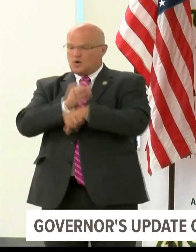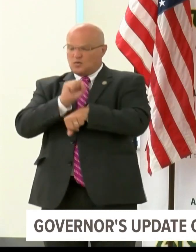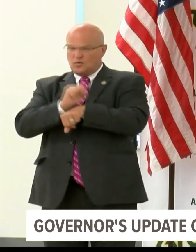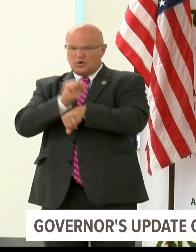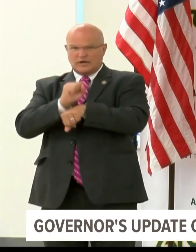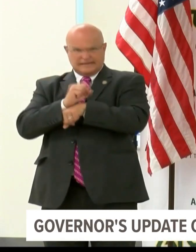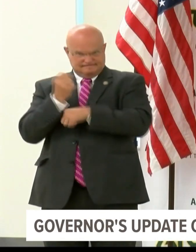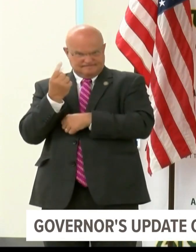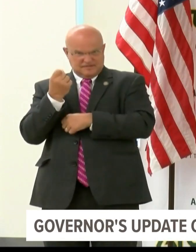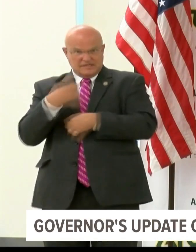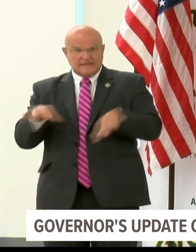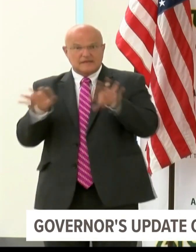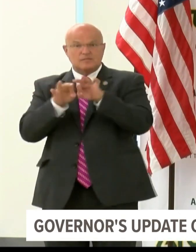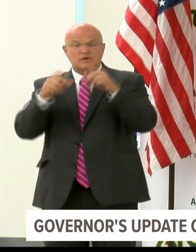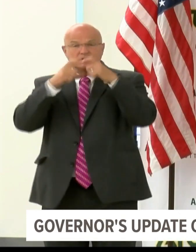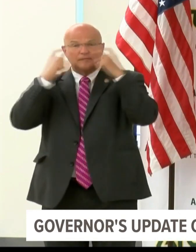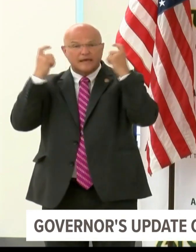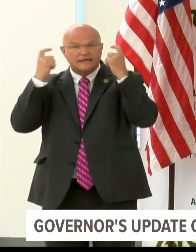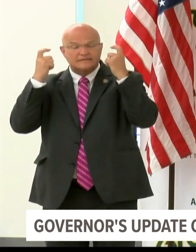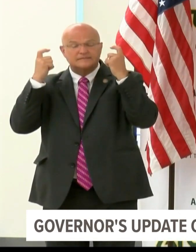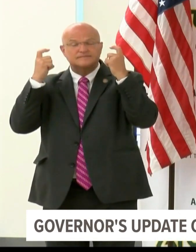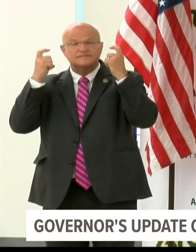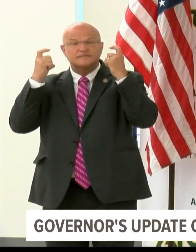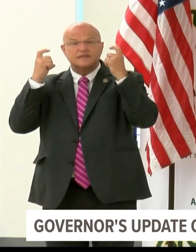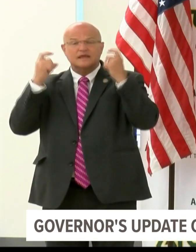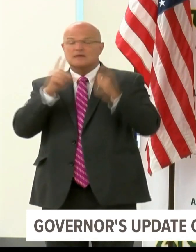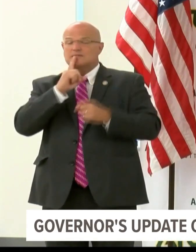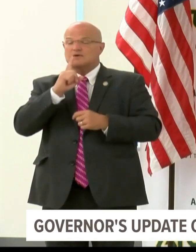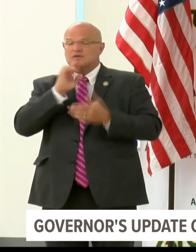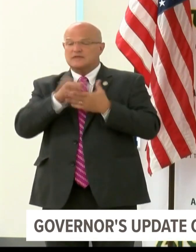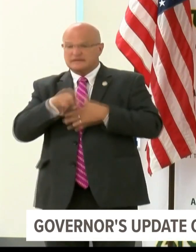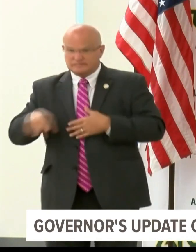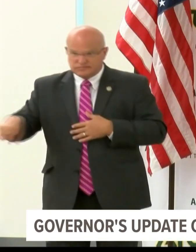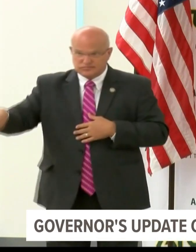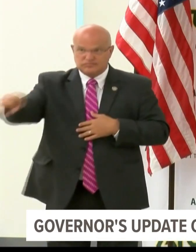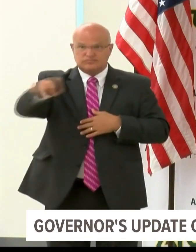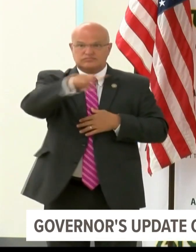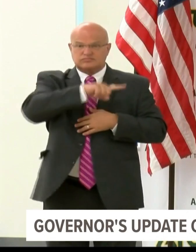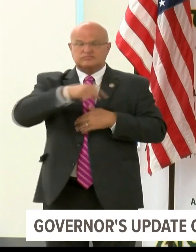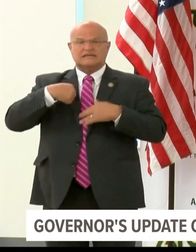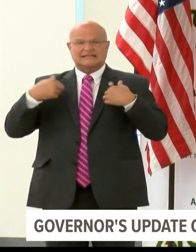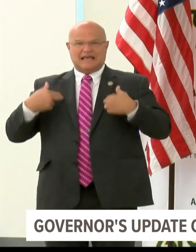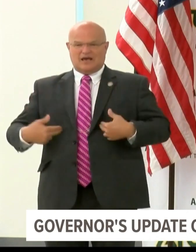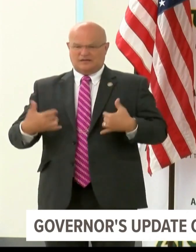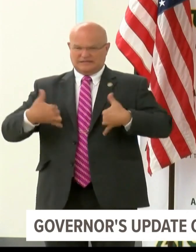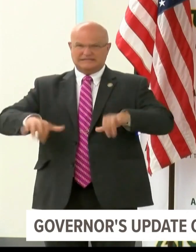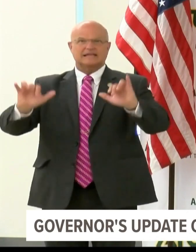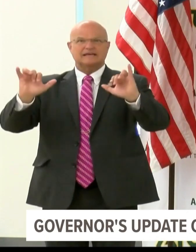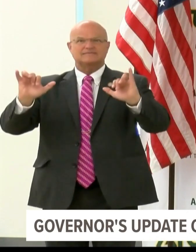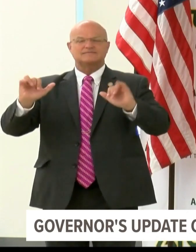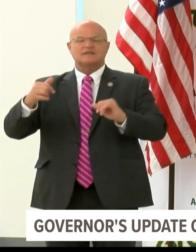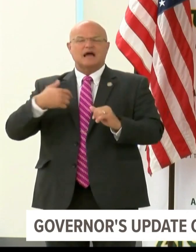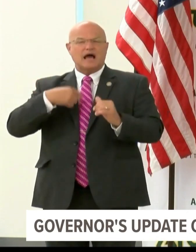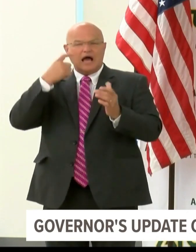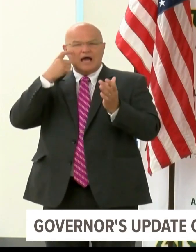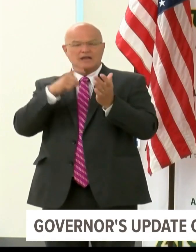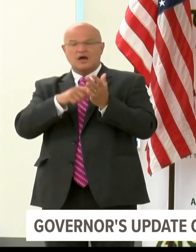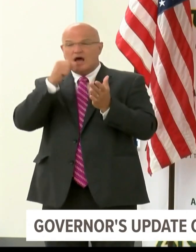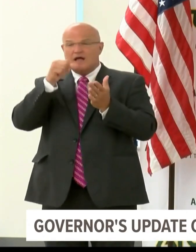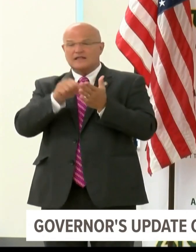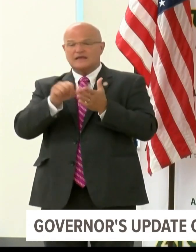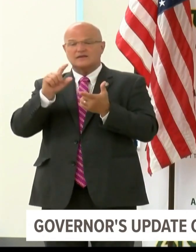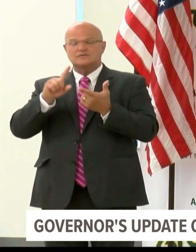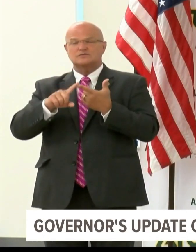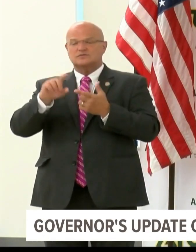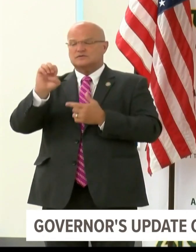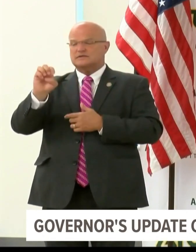it, understand the importance of making sure everybody around them is healthy. I noted a letter to the